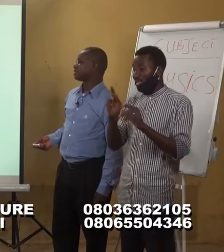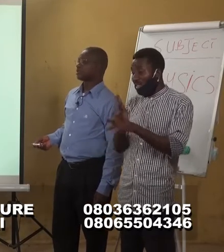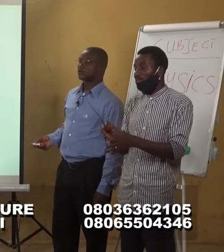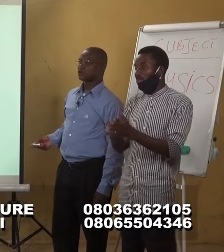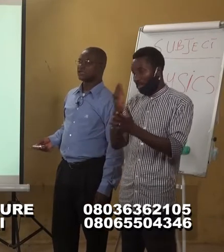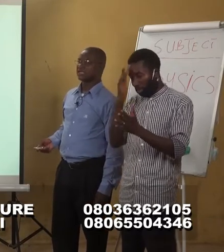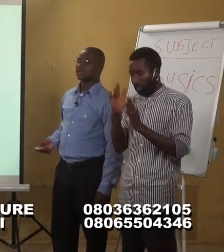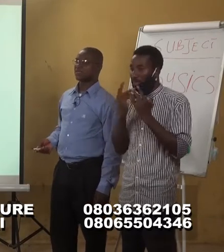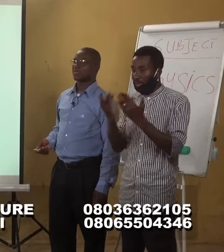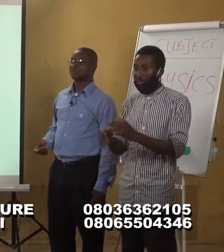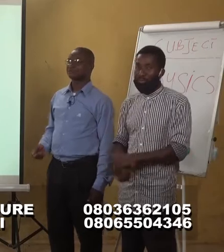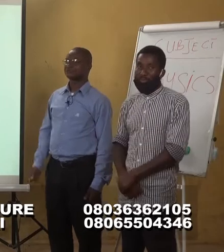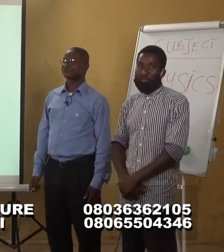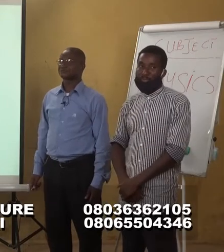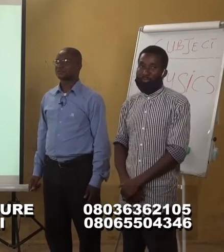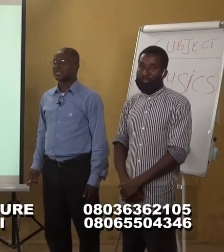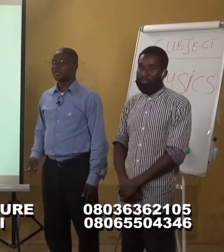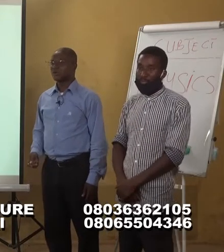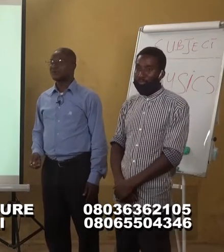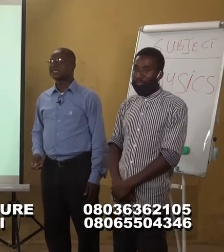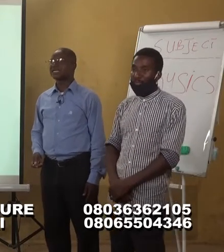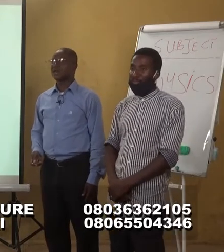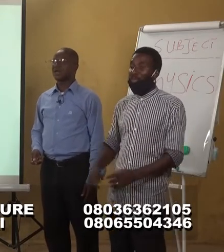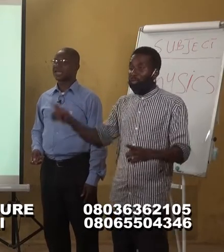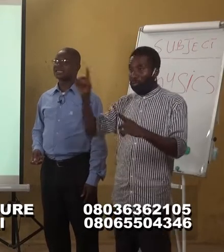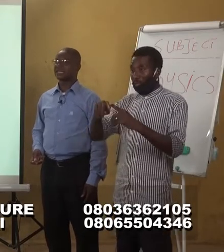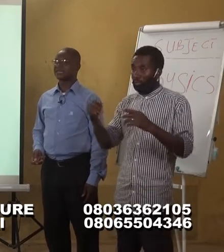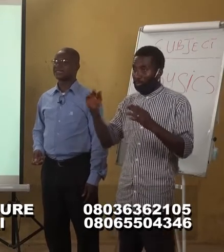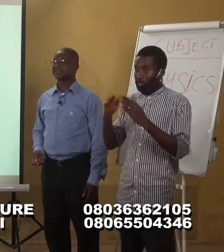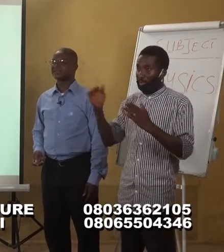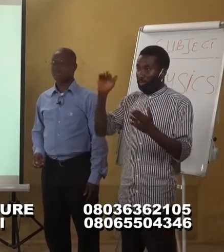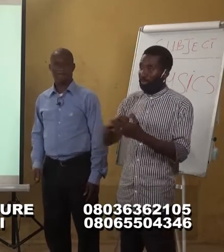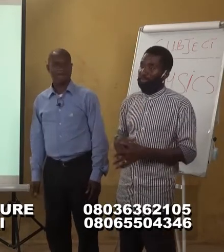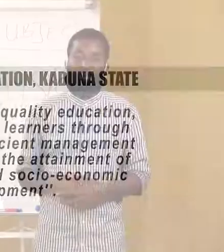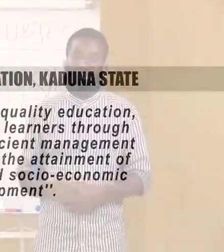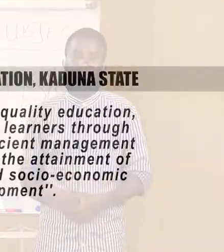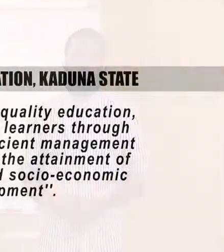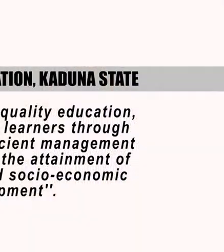Good day. Till we meet in our next lesson.